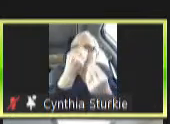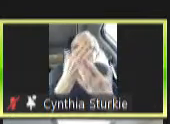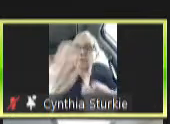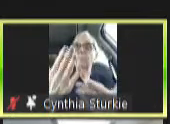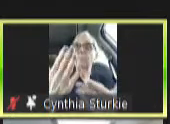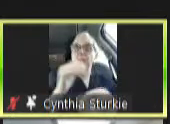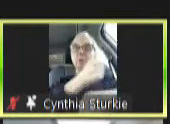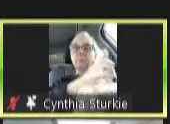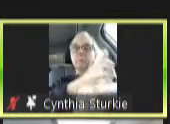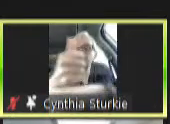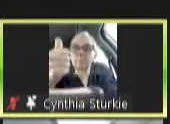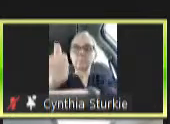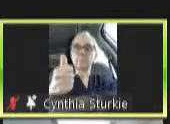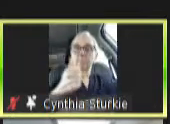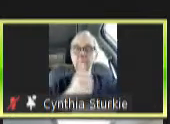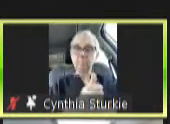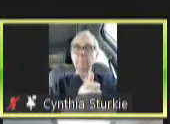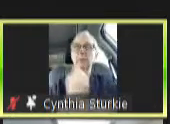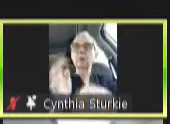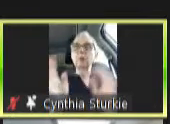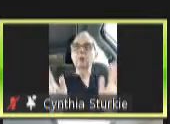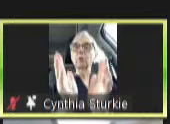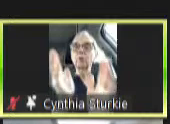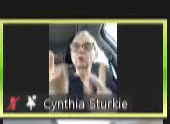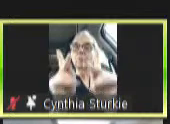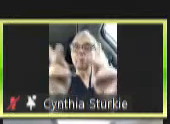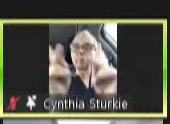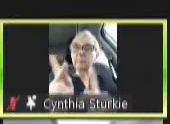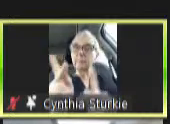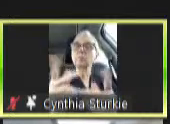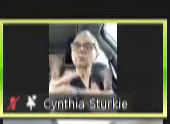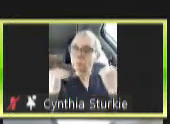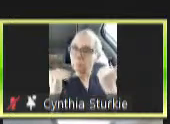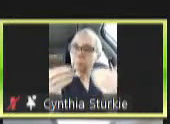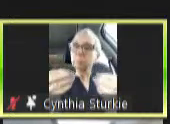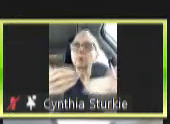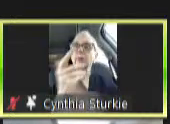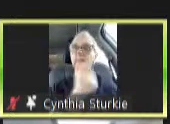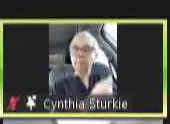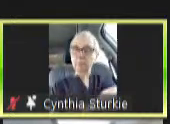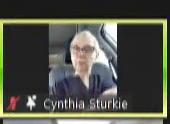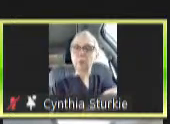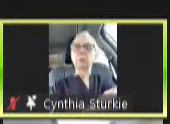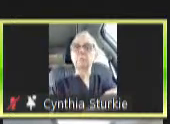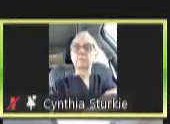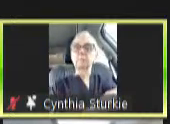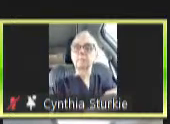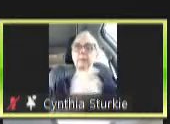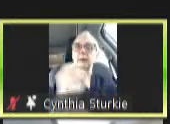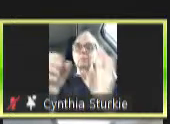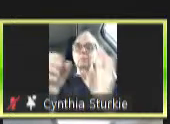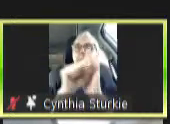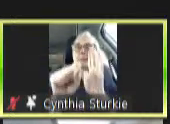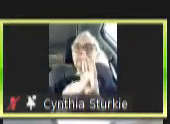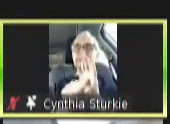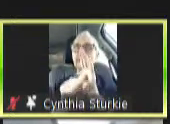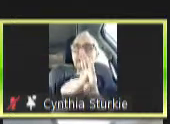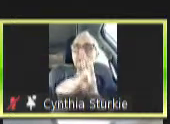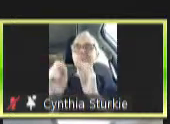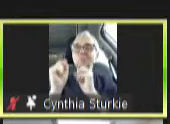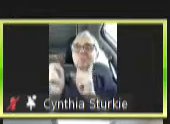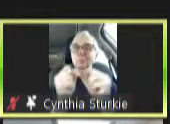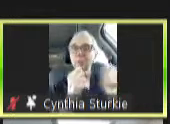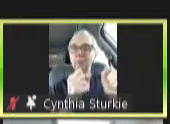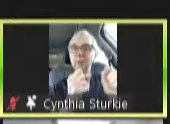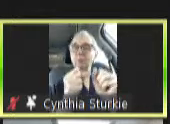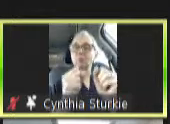reduce hesitancy across a wide variety of audiences. And it was part of the state strategy of vaccinating 70%